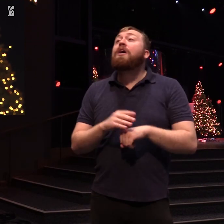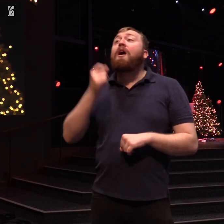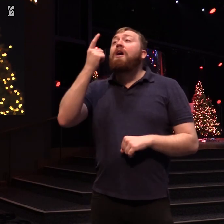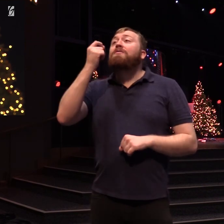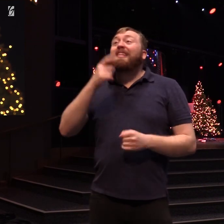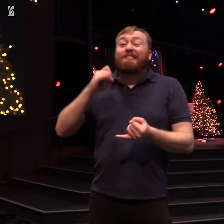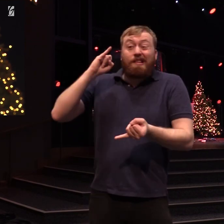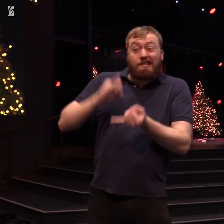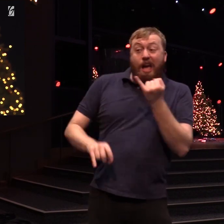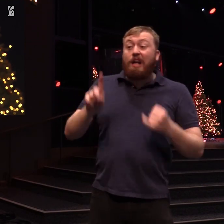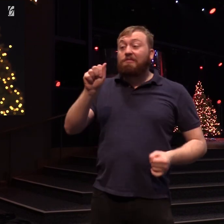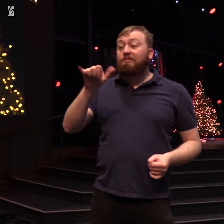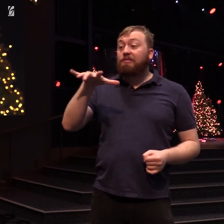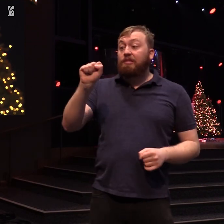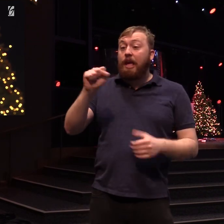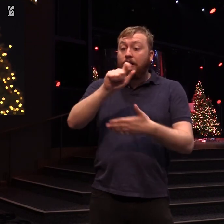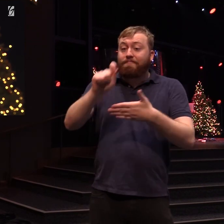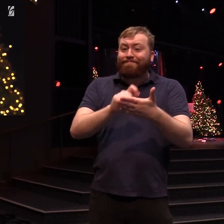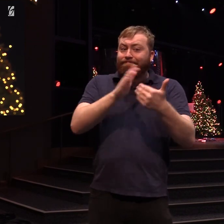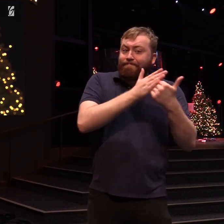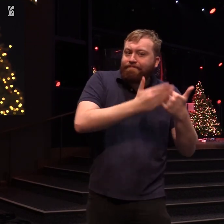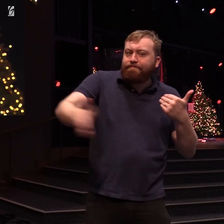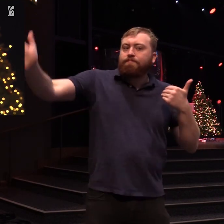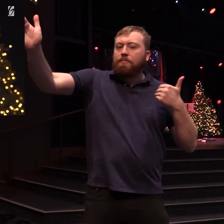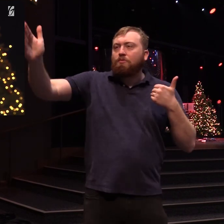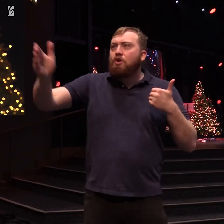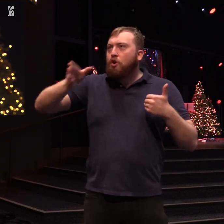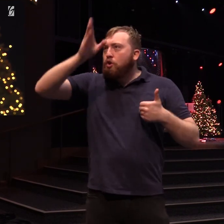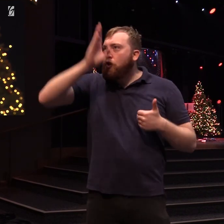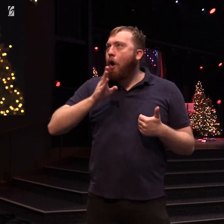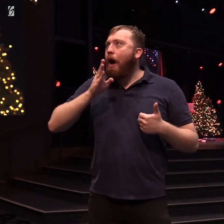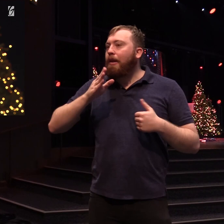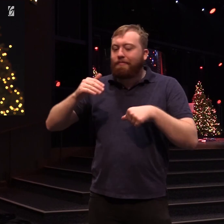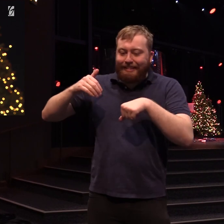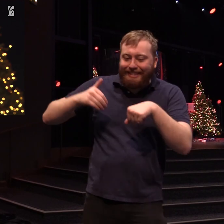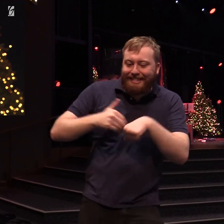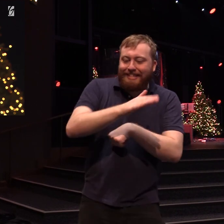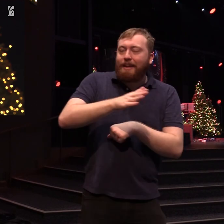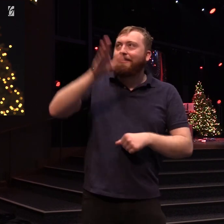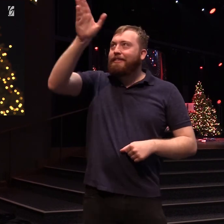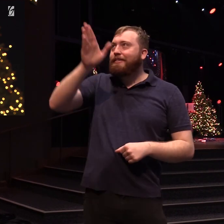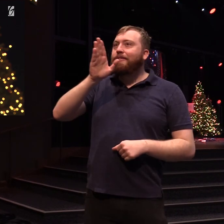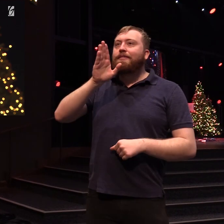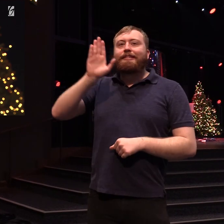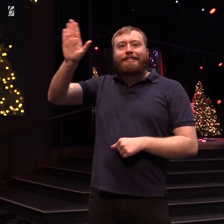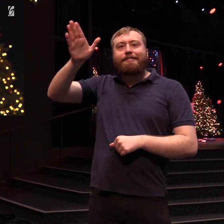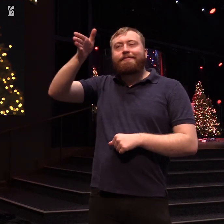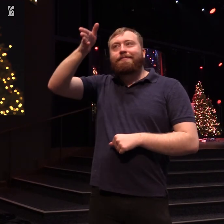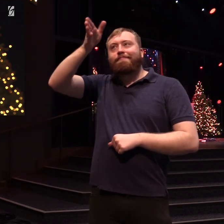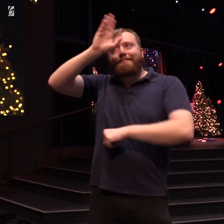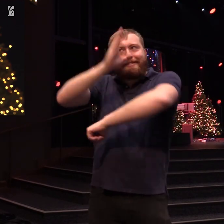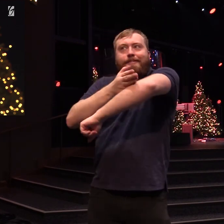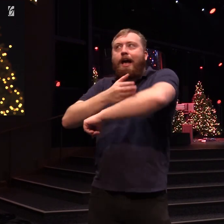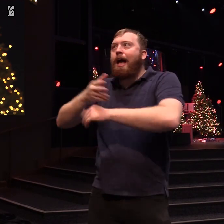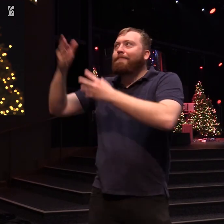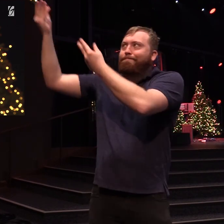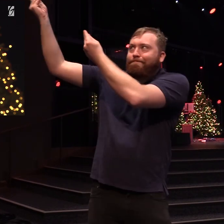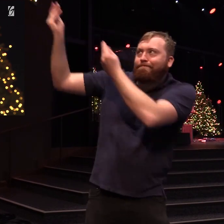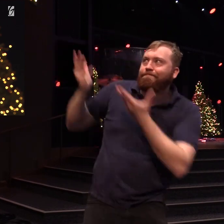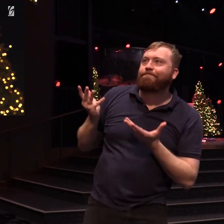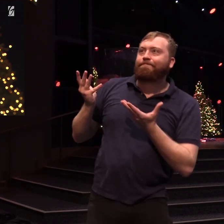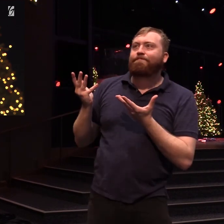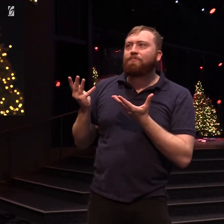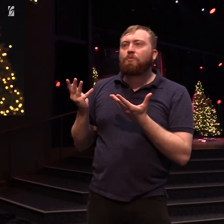spoken to us through his Son. What began in that moment was the